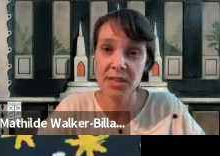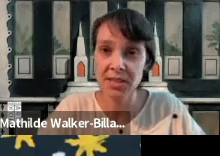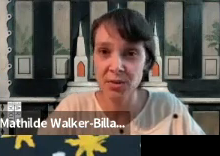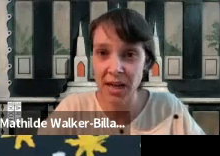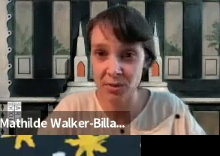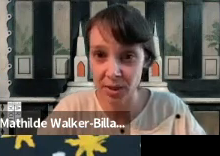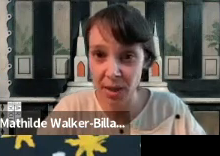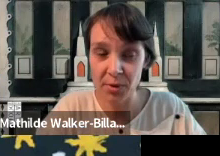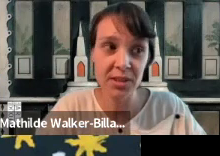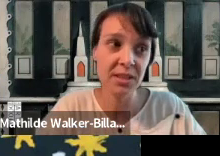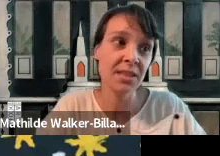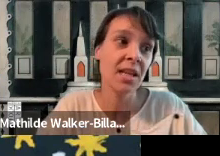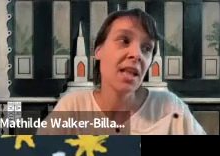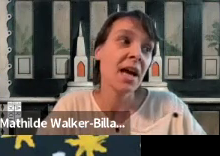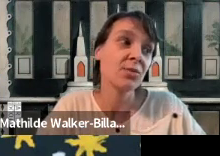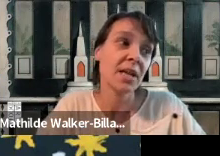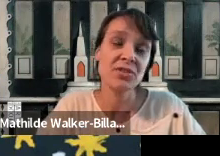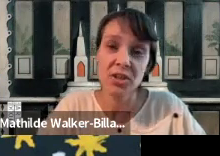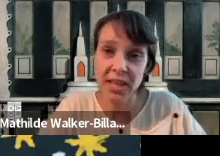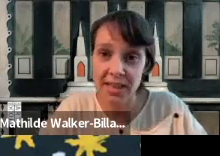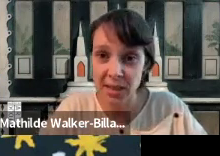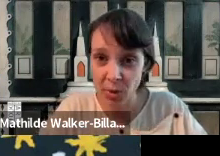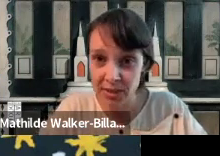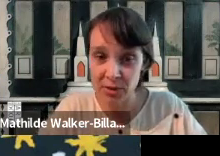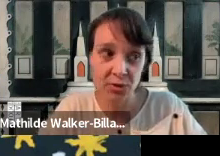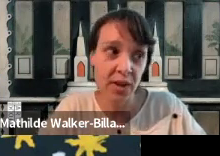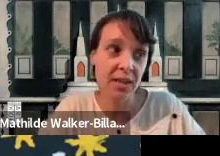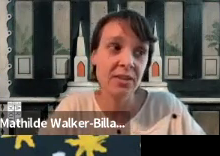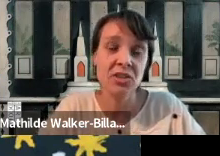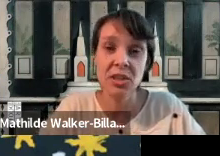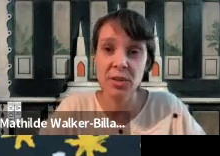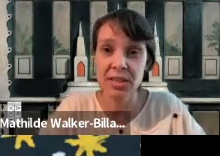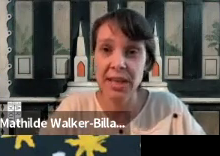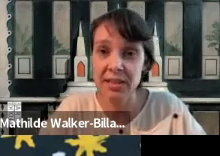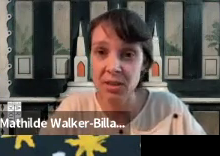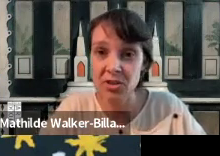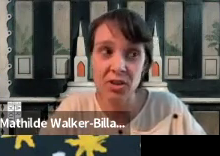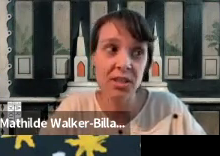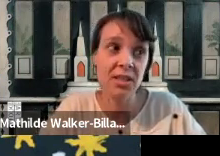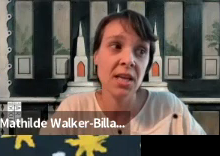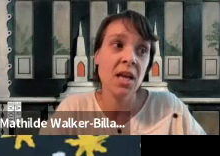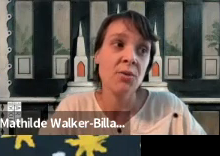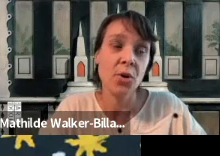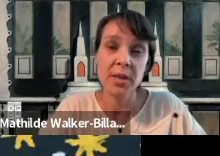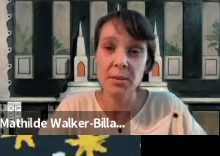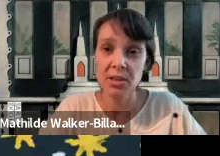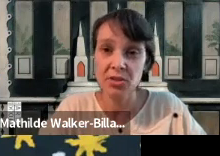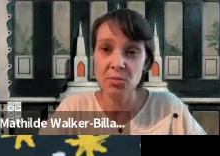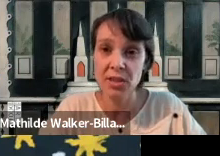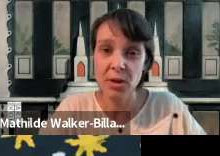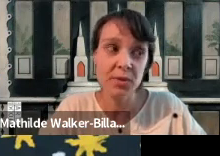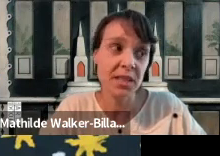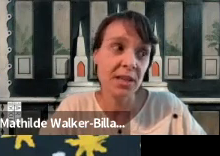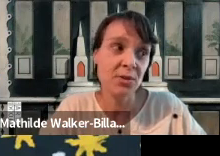Robertson Moses, known as Grandma Moses, as well as John Kane and Morris Hirshfield. She created exhibitions for many